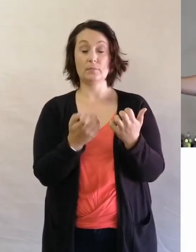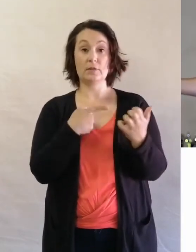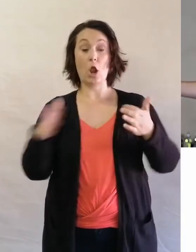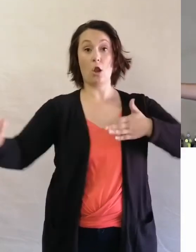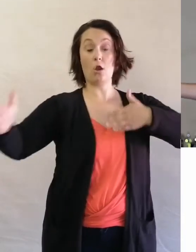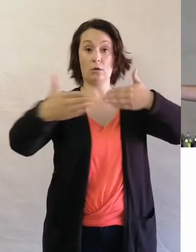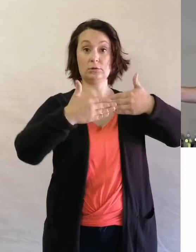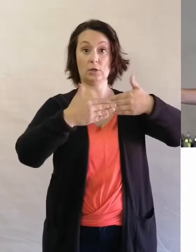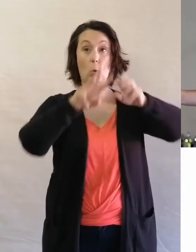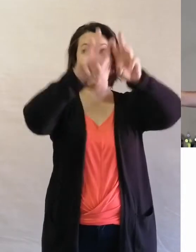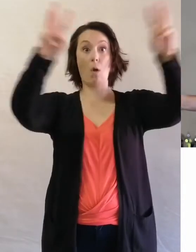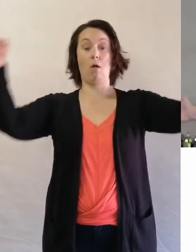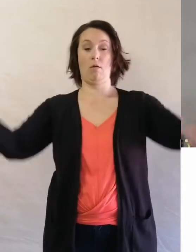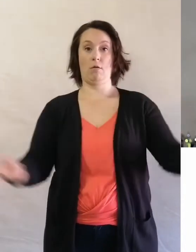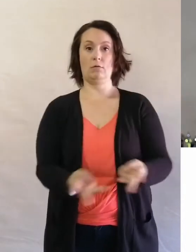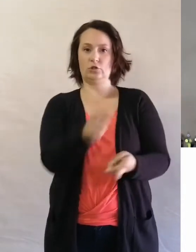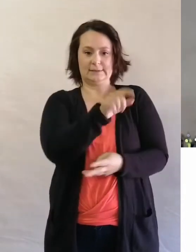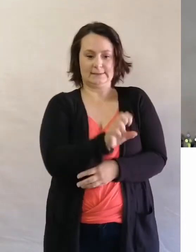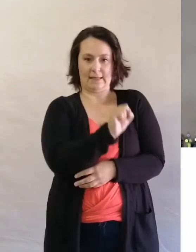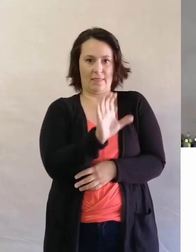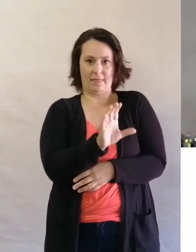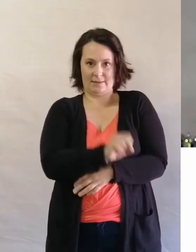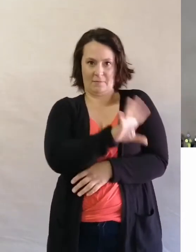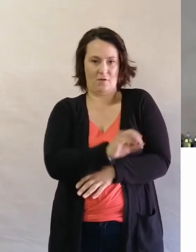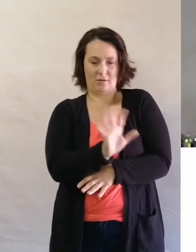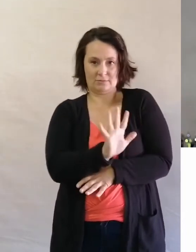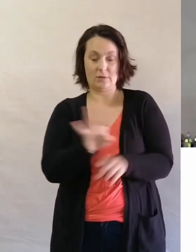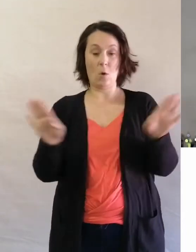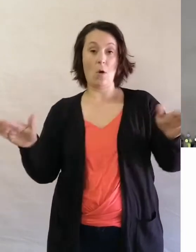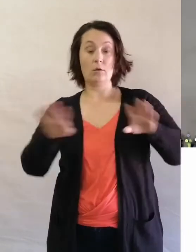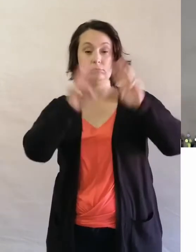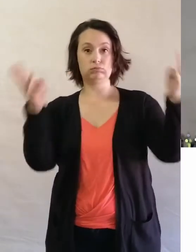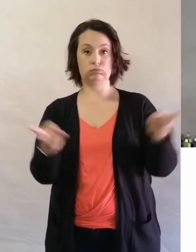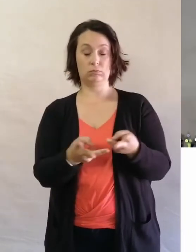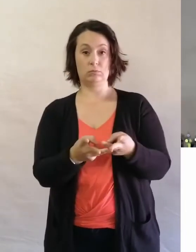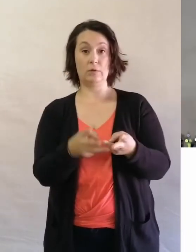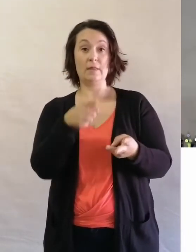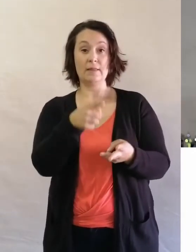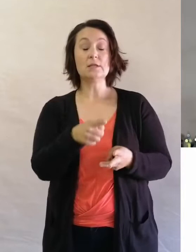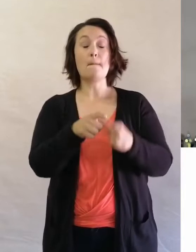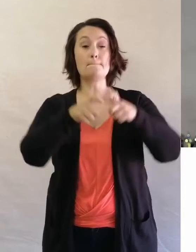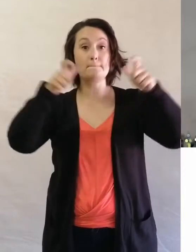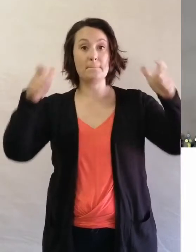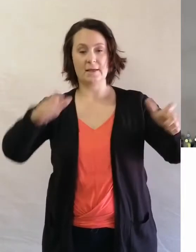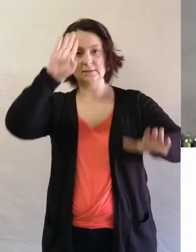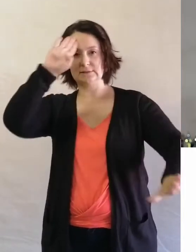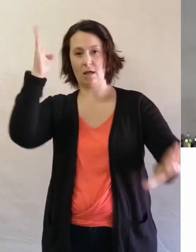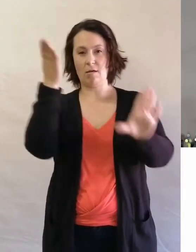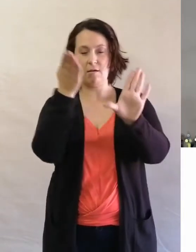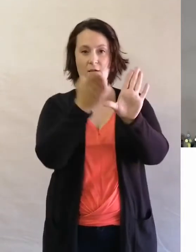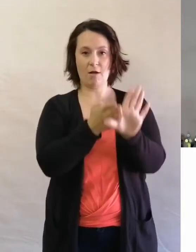international lockdown, it's not just a South African lockdown, is the largest psychological experiment ever